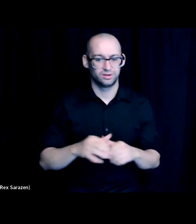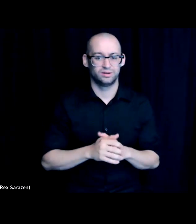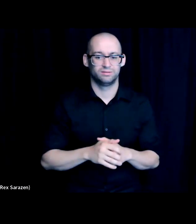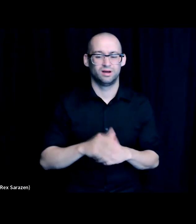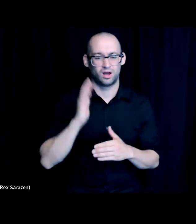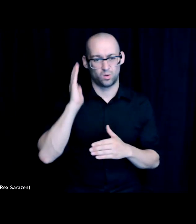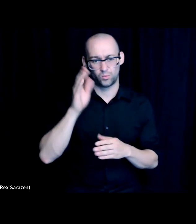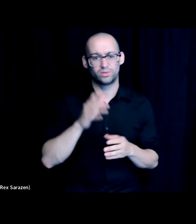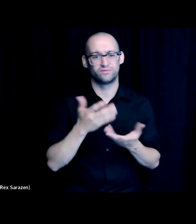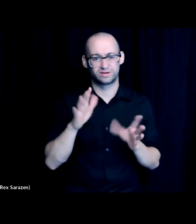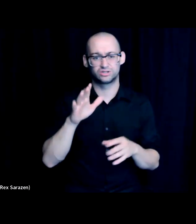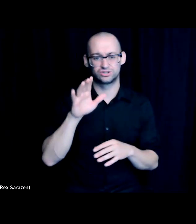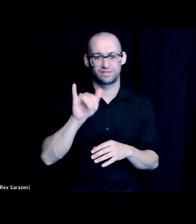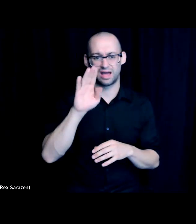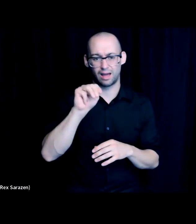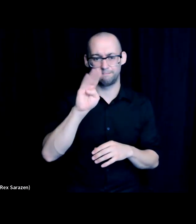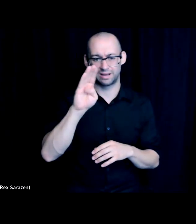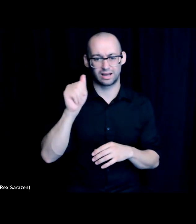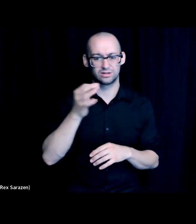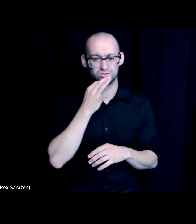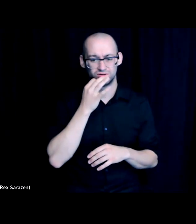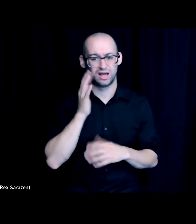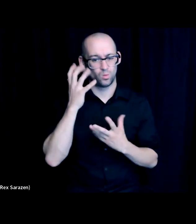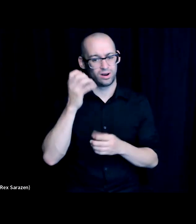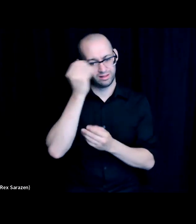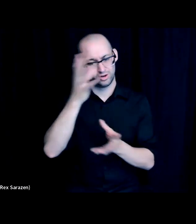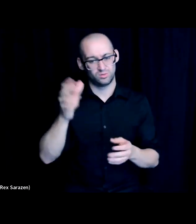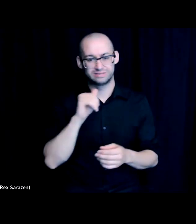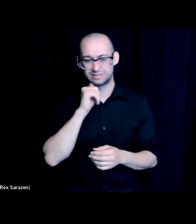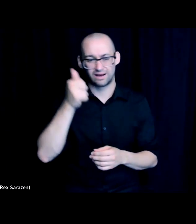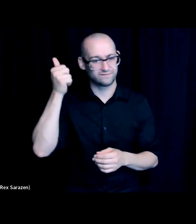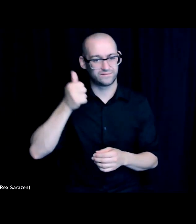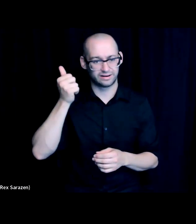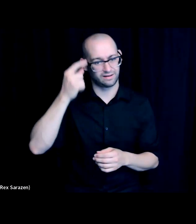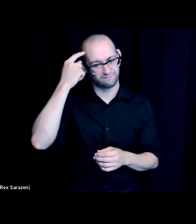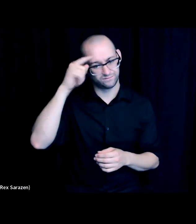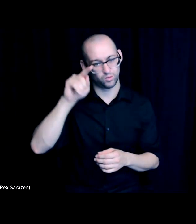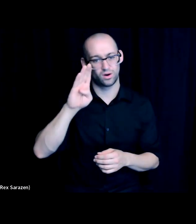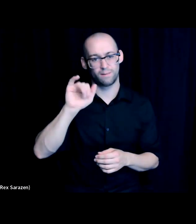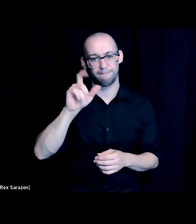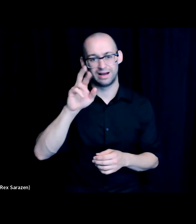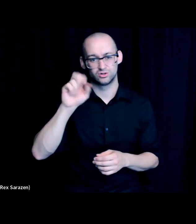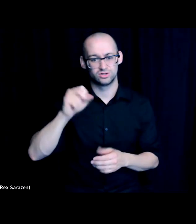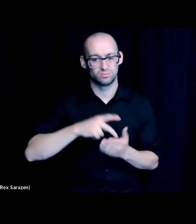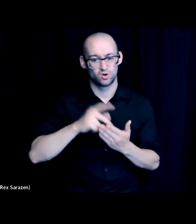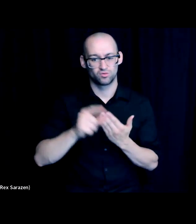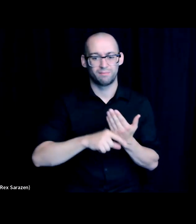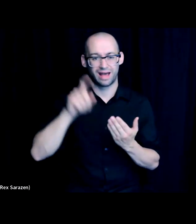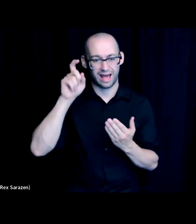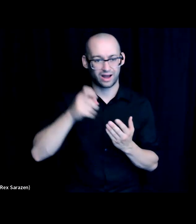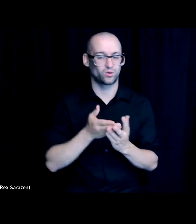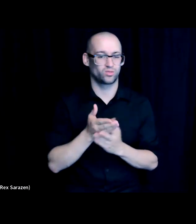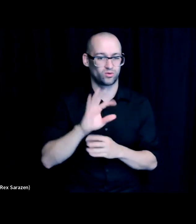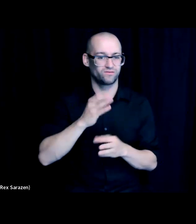few months. But I want you to know, like, there's not funding for a bachelor's program or a master's program. That had to come through family. and there was